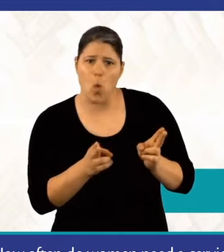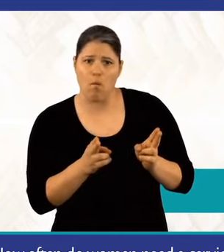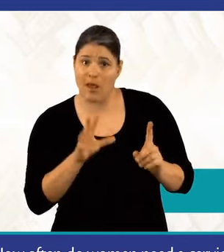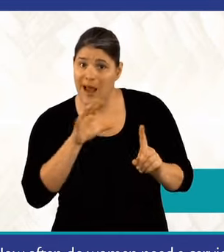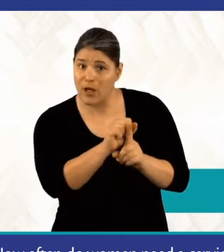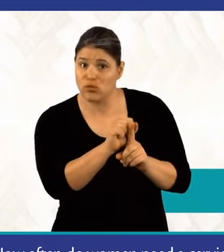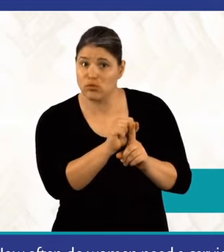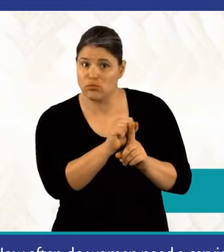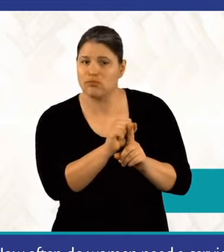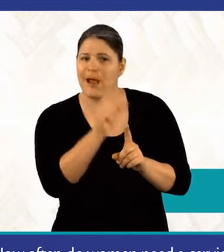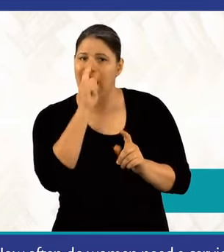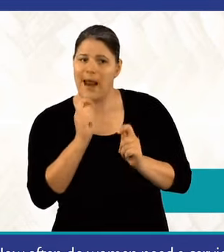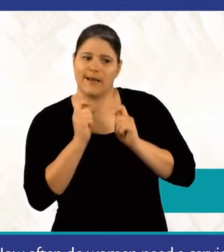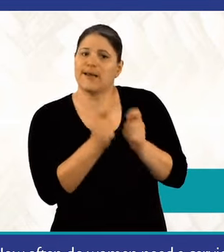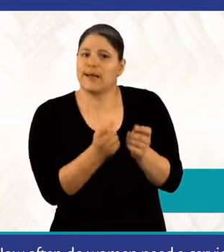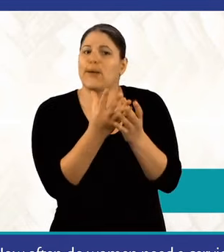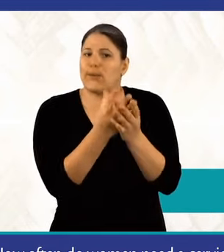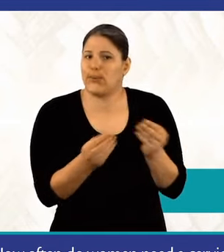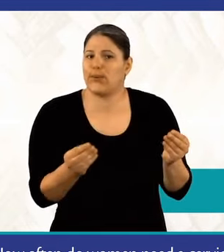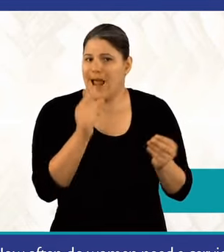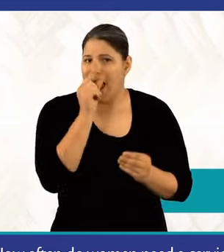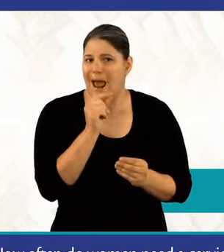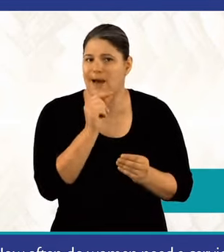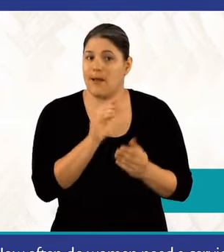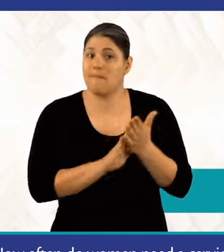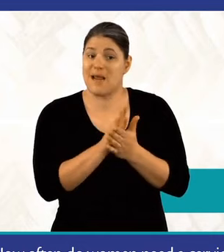cells can be found and treated to stop them from becoming cancer.